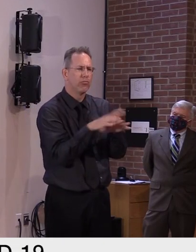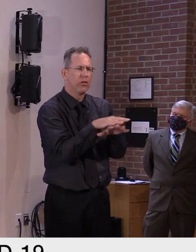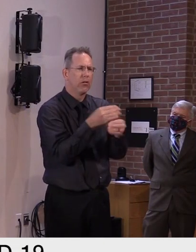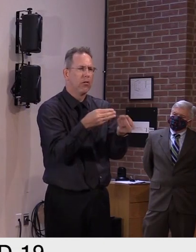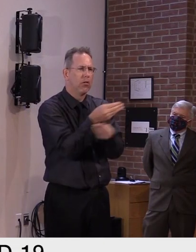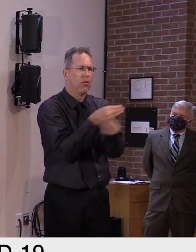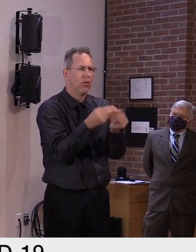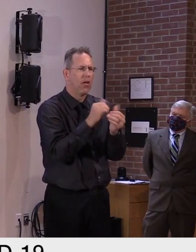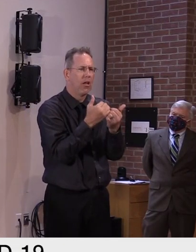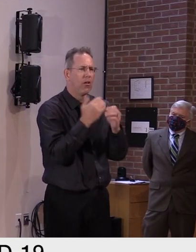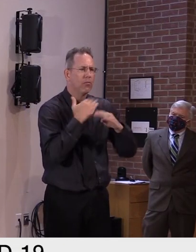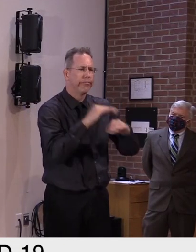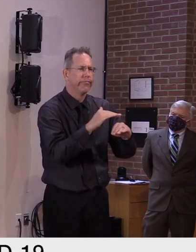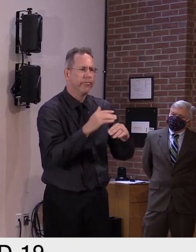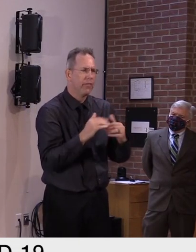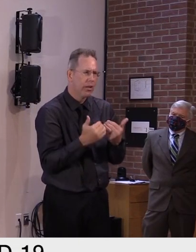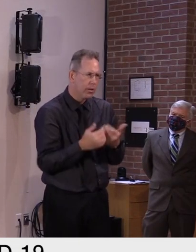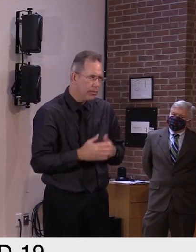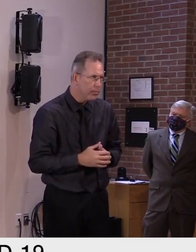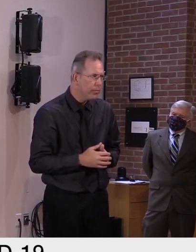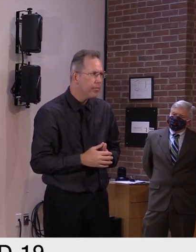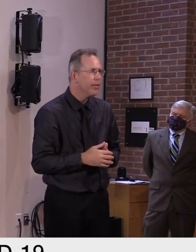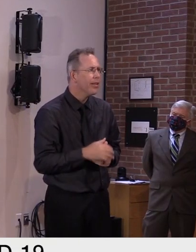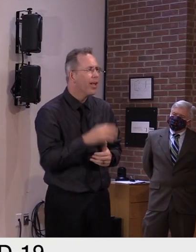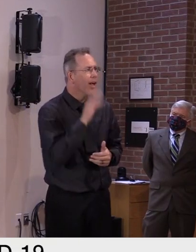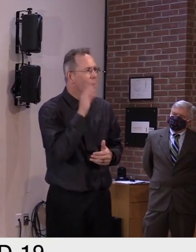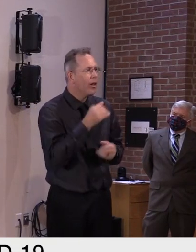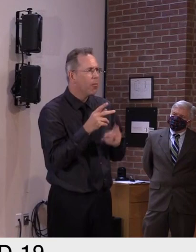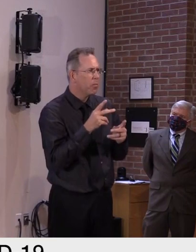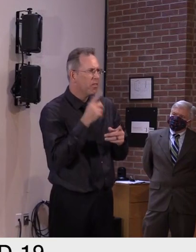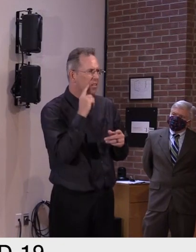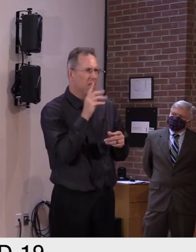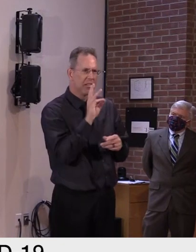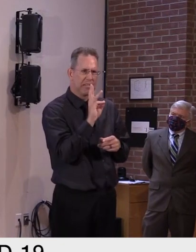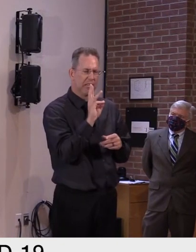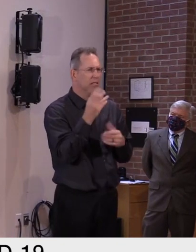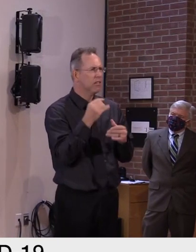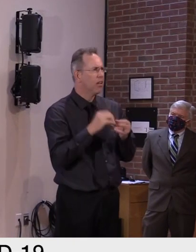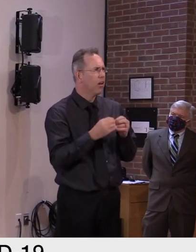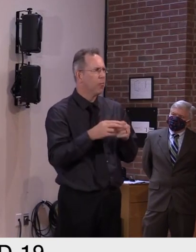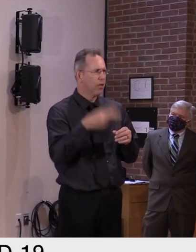that, you know, 6 cases is still a lot of cases within a single school.